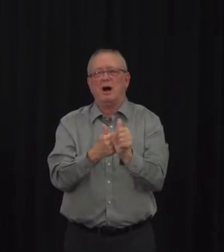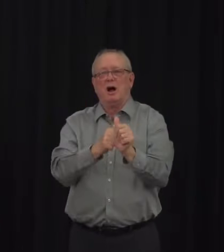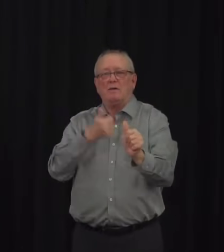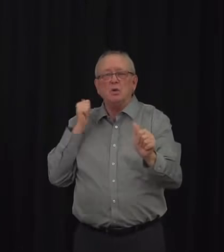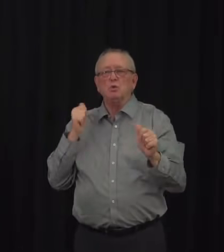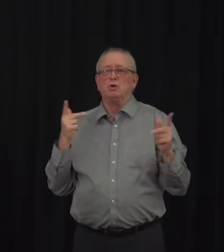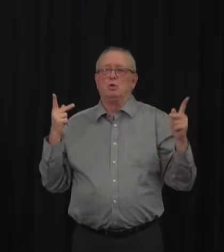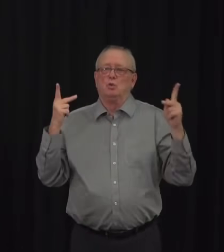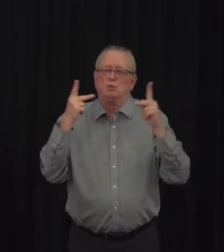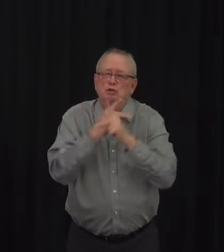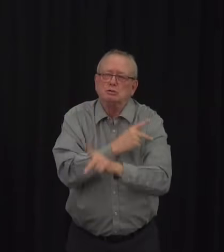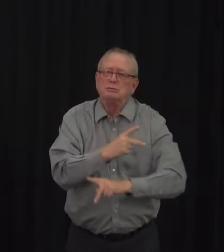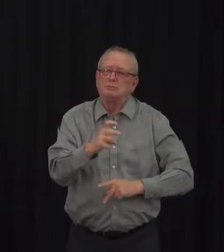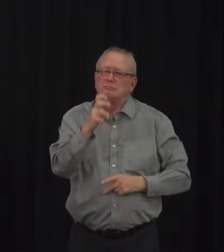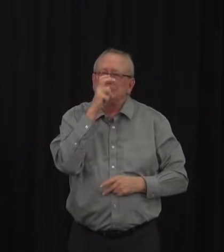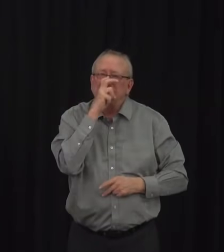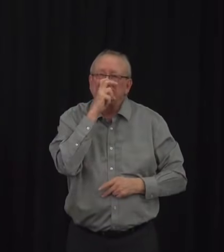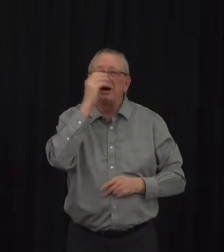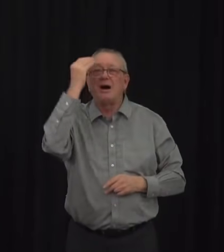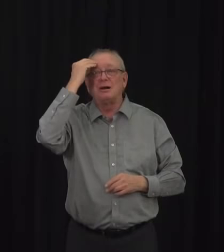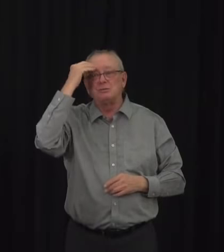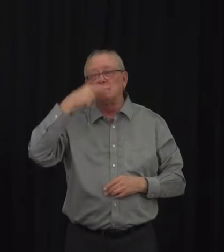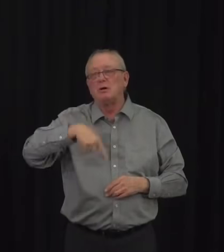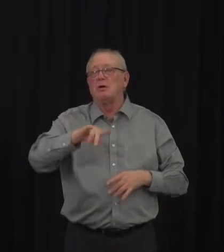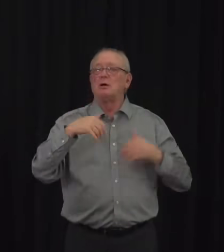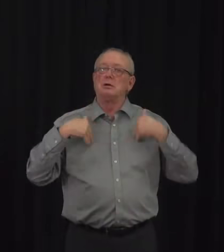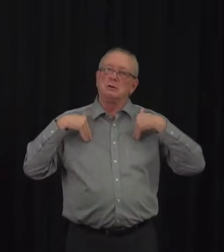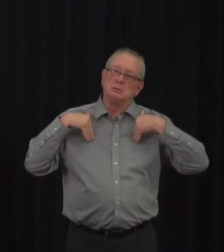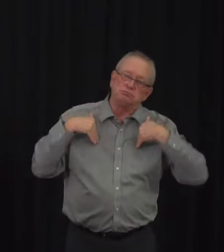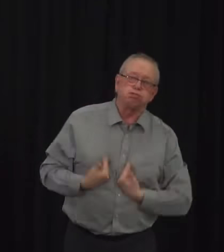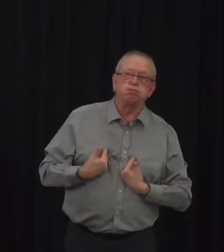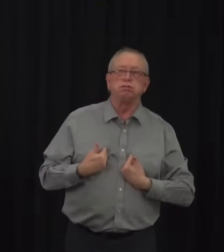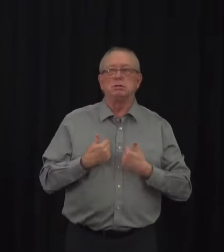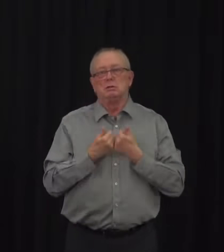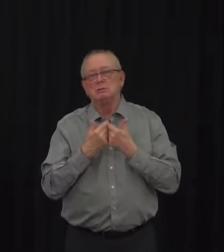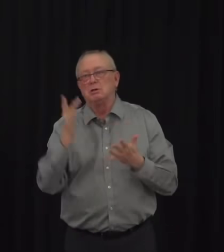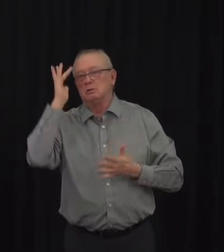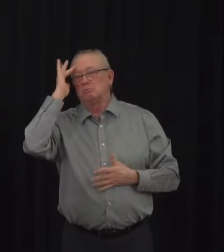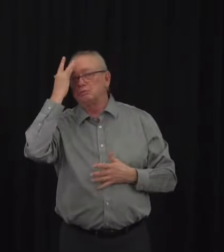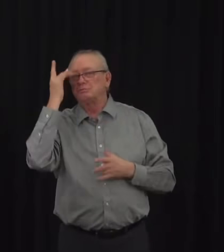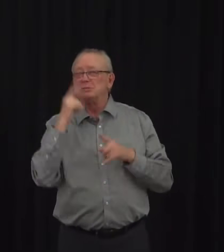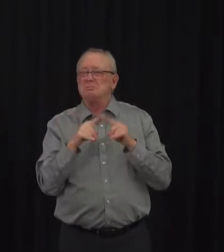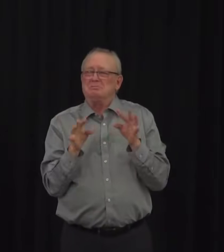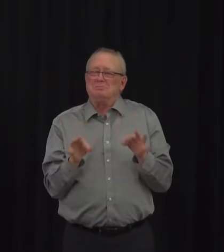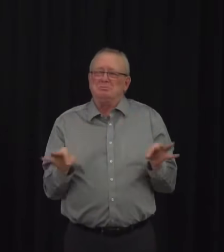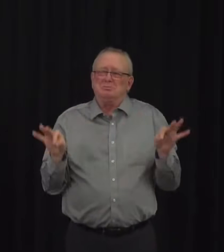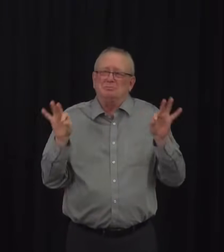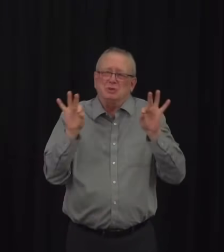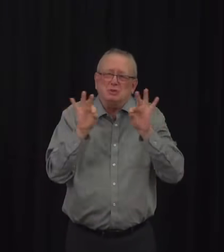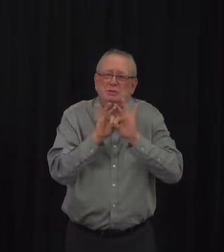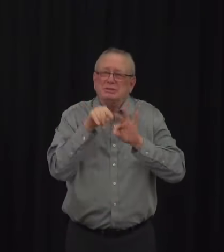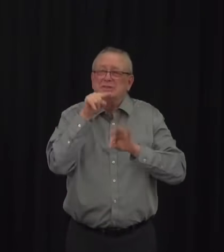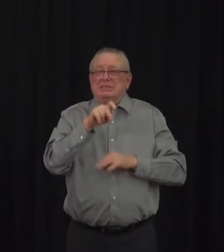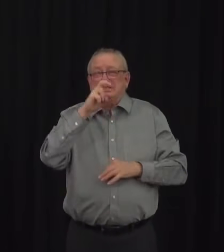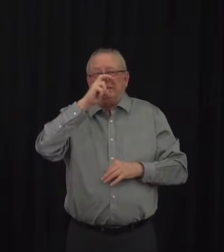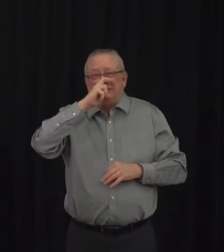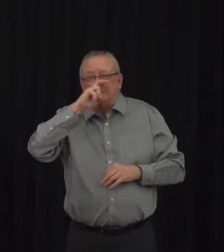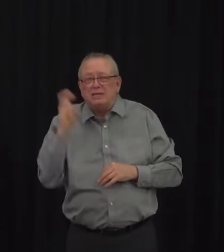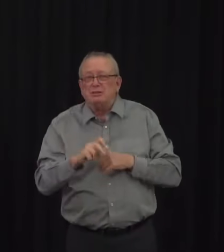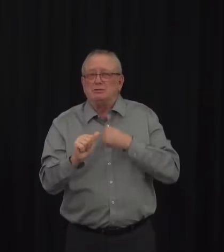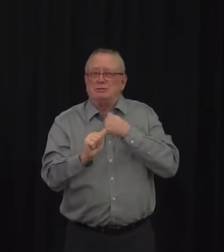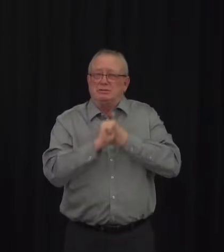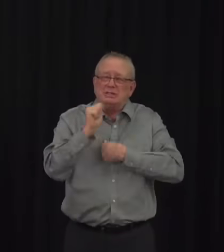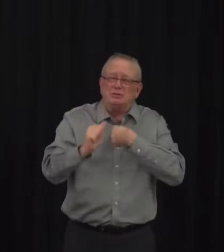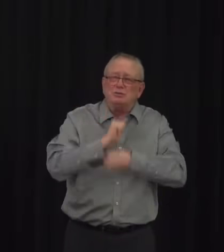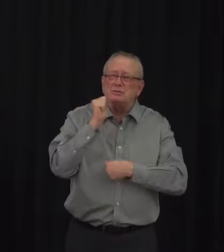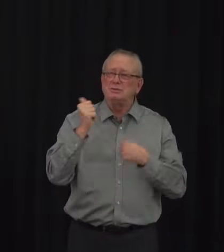stakes are higher now than ever before. It is harder to keep an even temper when our perspectives are being challenged. I know